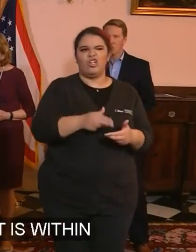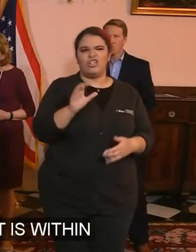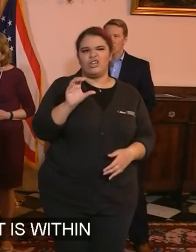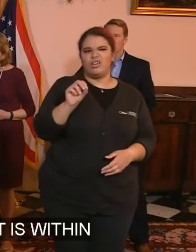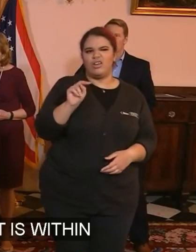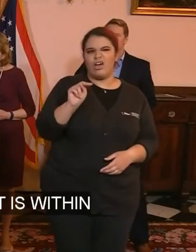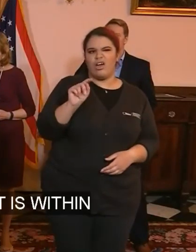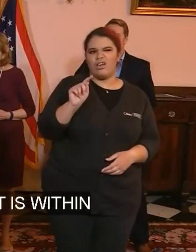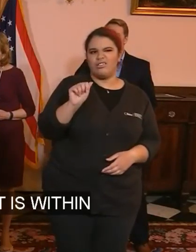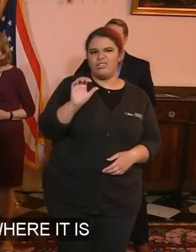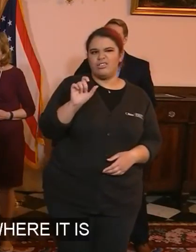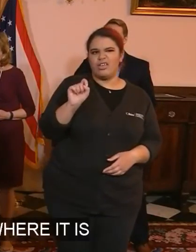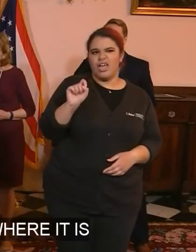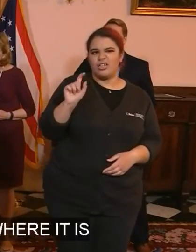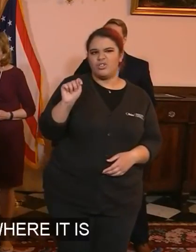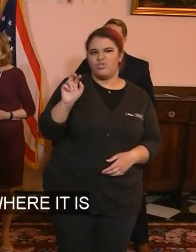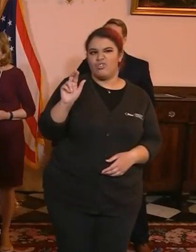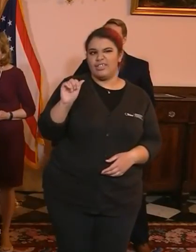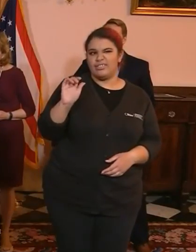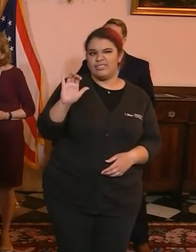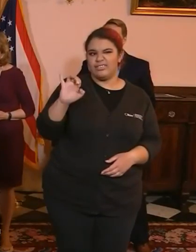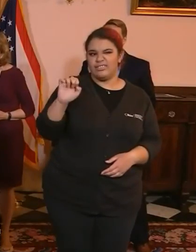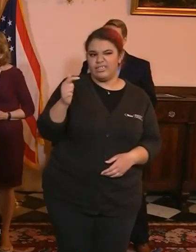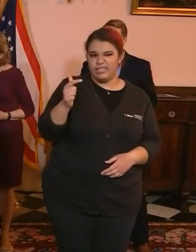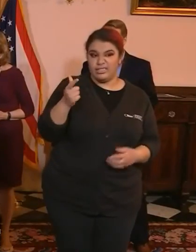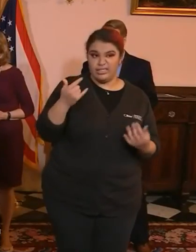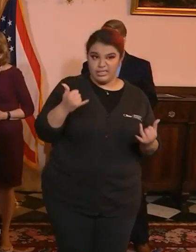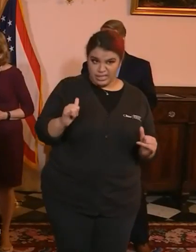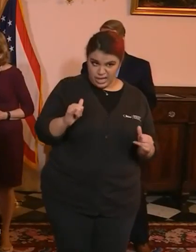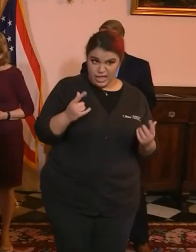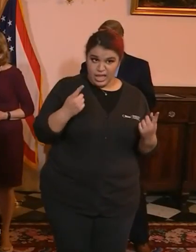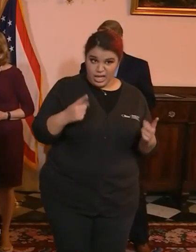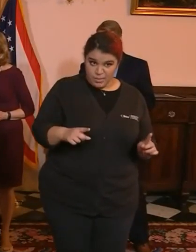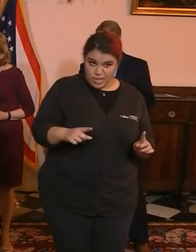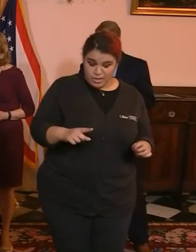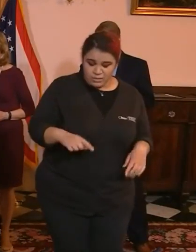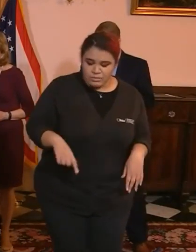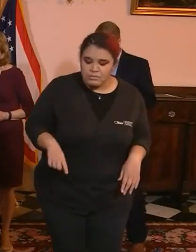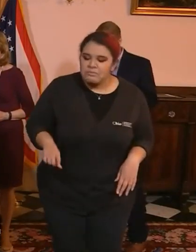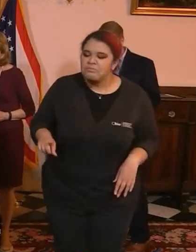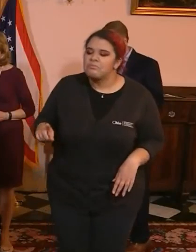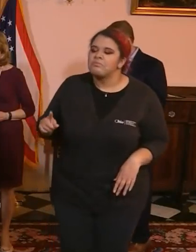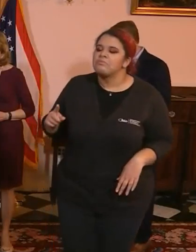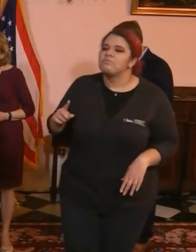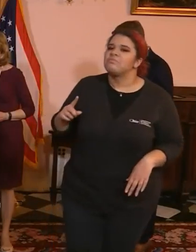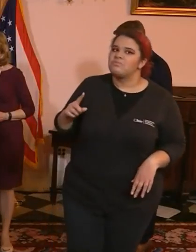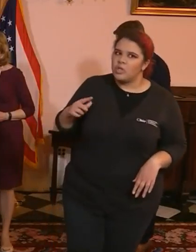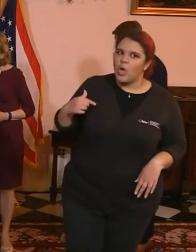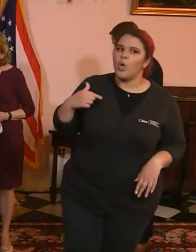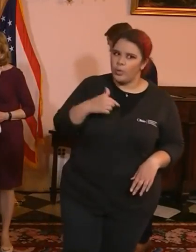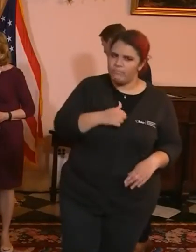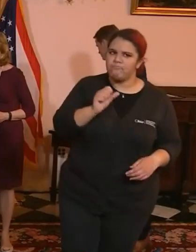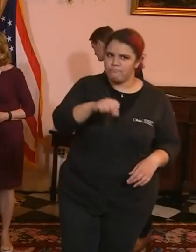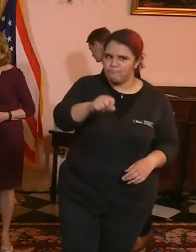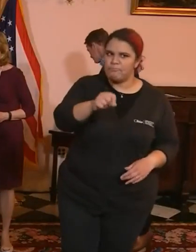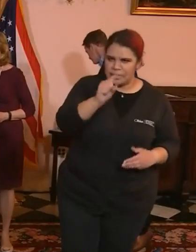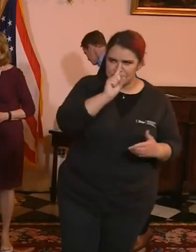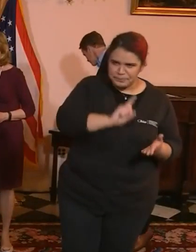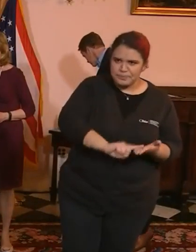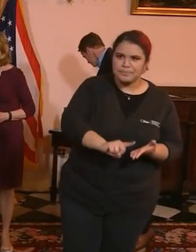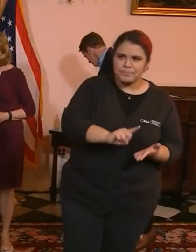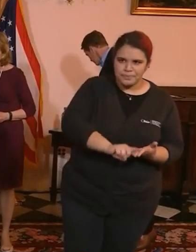our energy right now. As you know, we discontinued following every patient under investigation with the